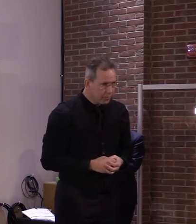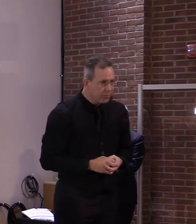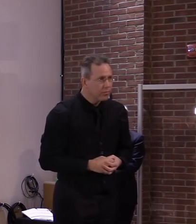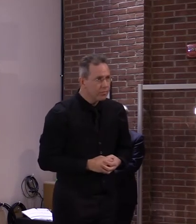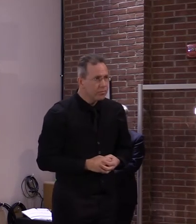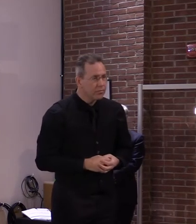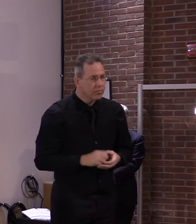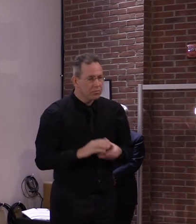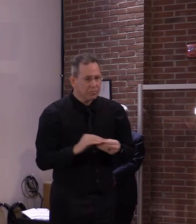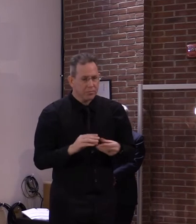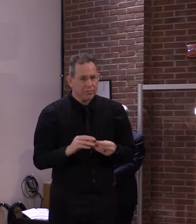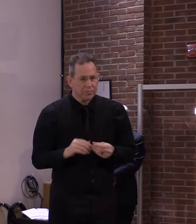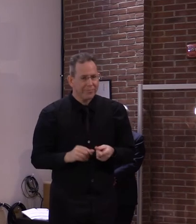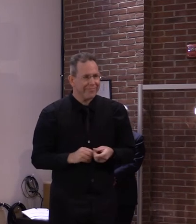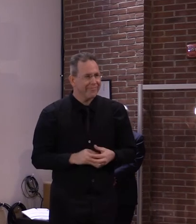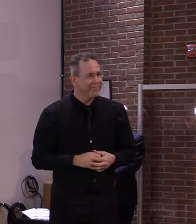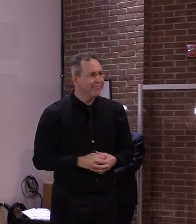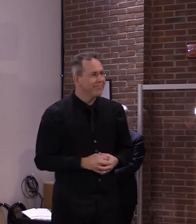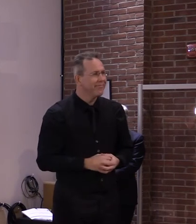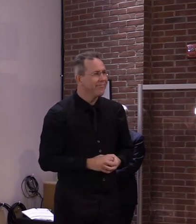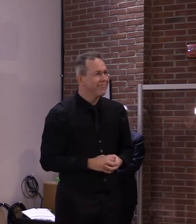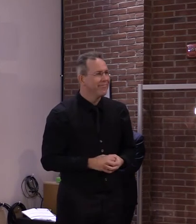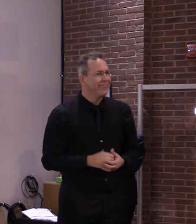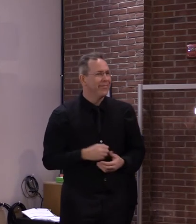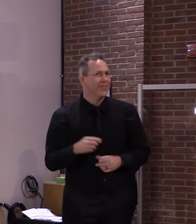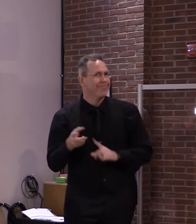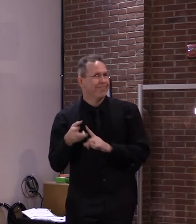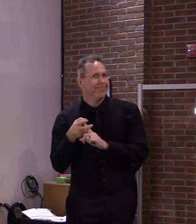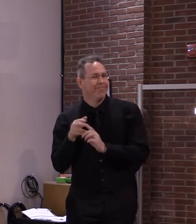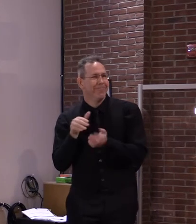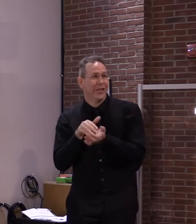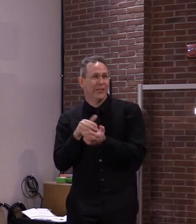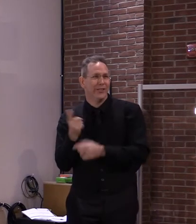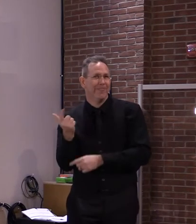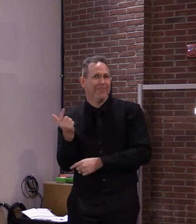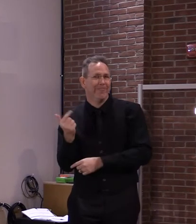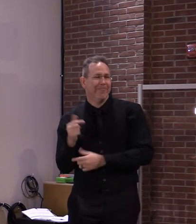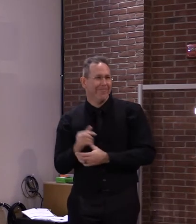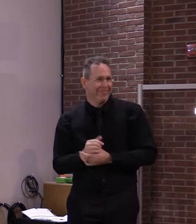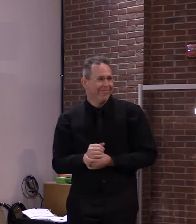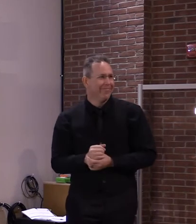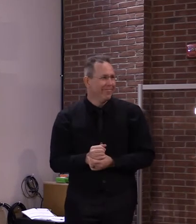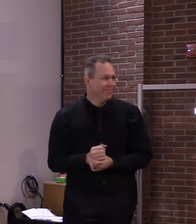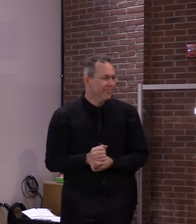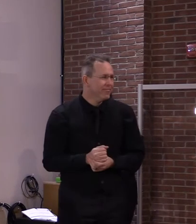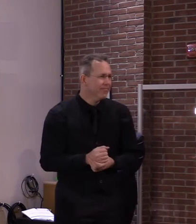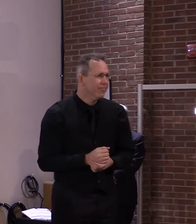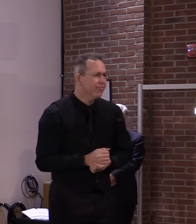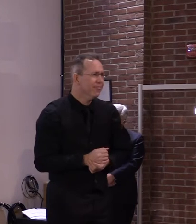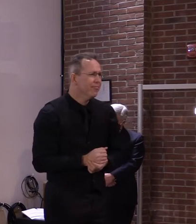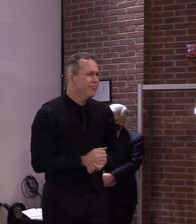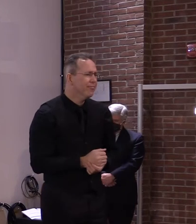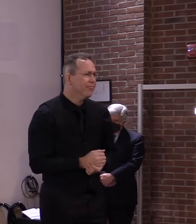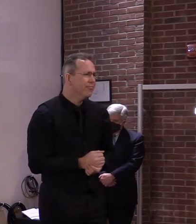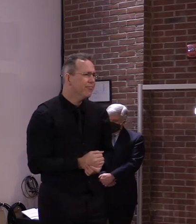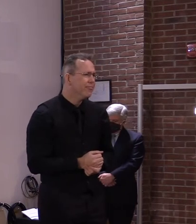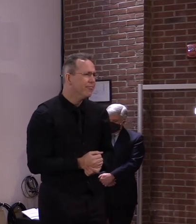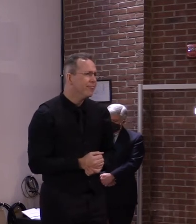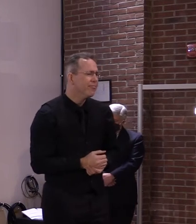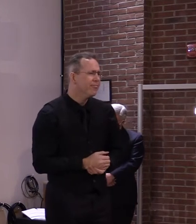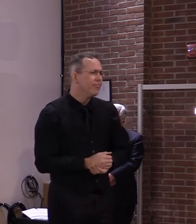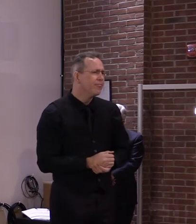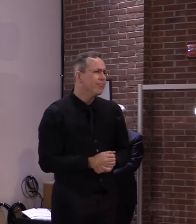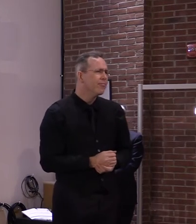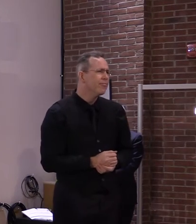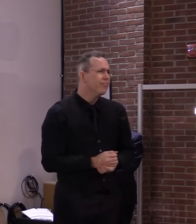thank you this is also a question for dr ravine you mentioned that vermont has started started to detect for variance in the